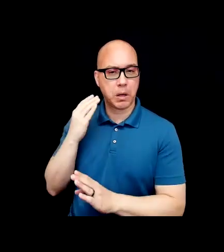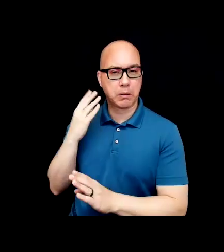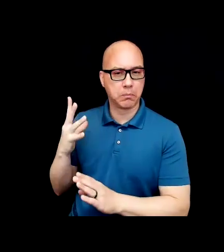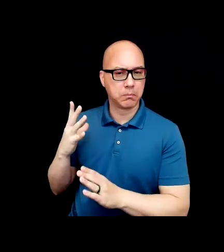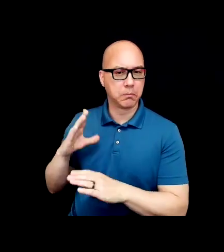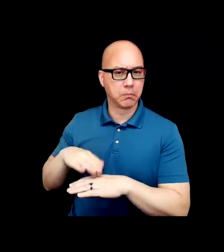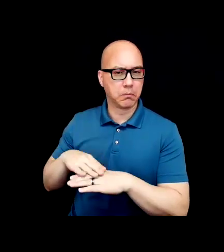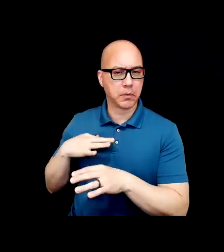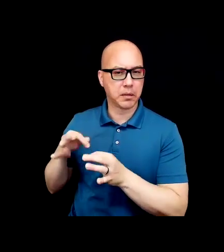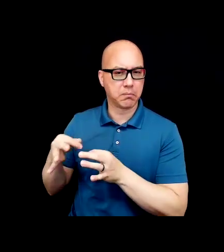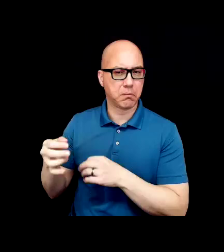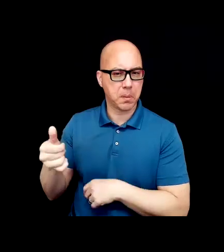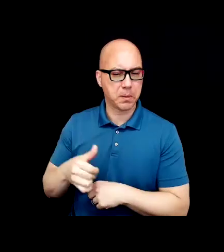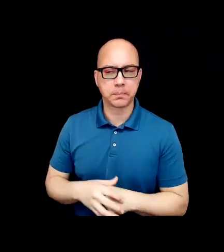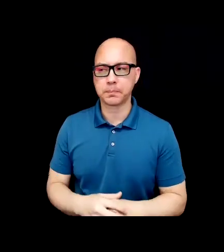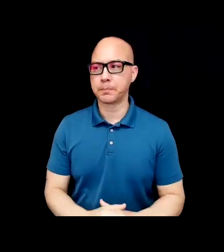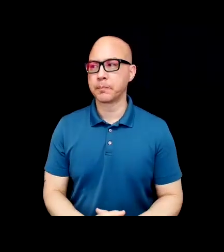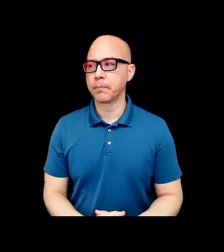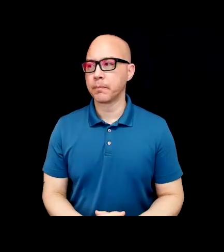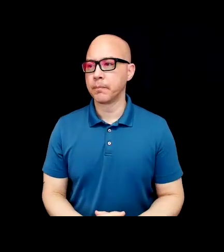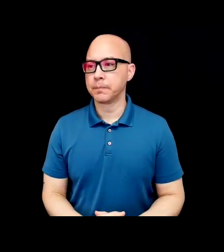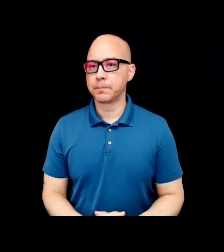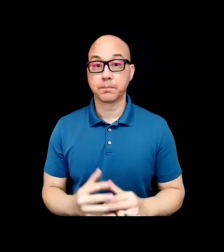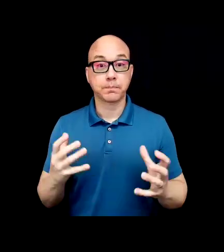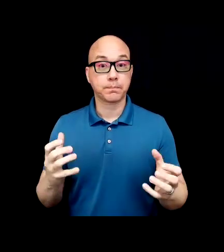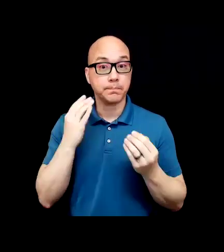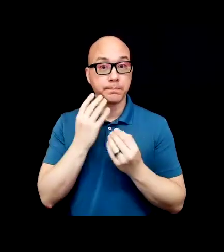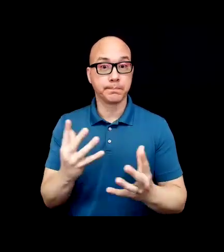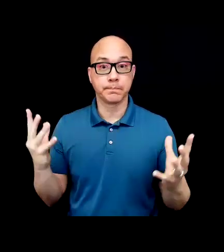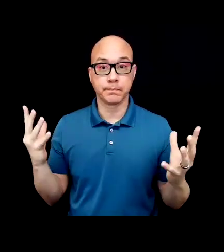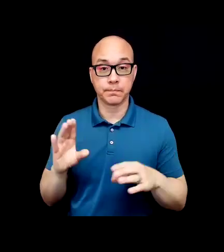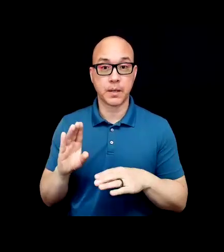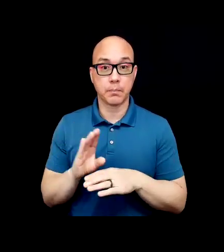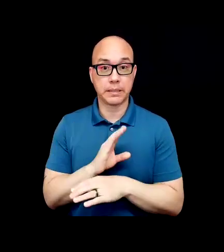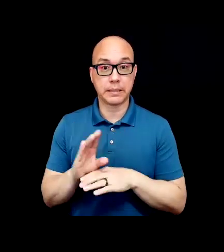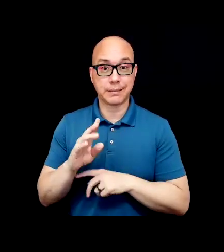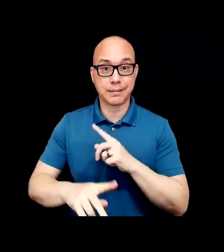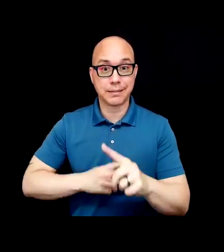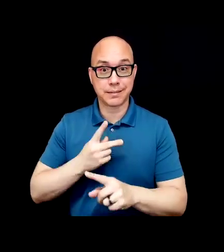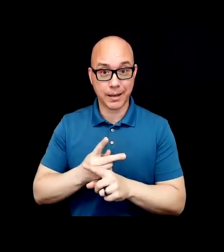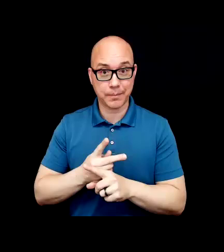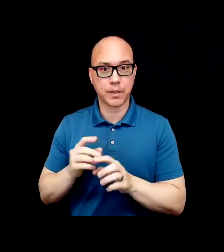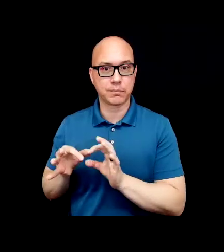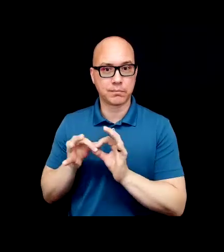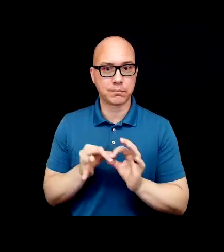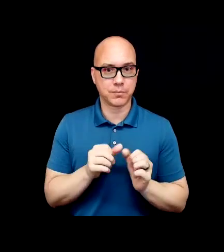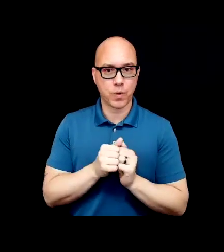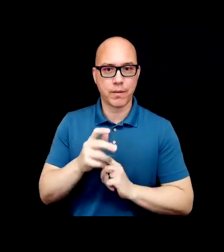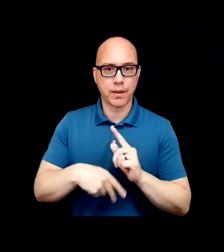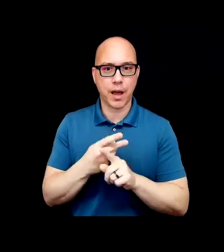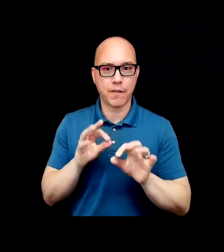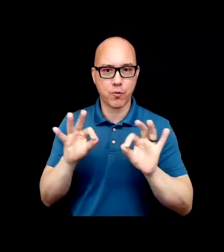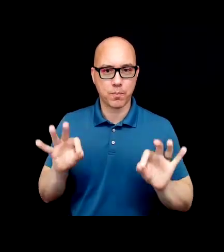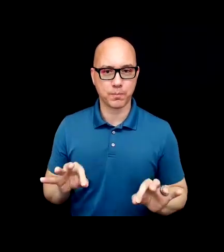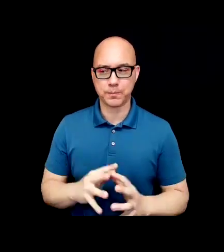days. So I wanted to make sure I related that business entity type to the form as well.